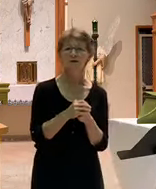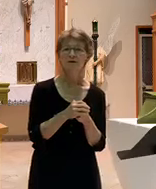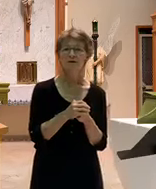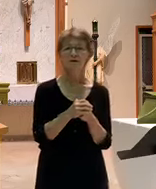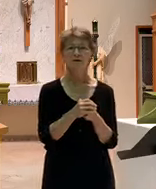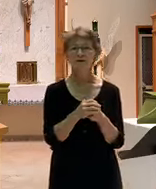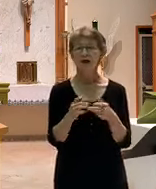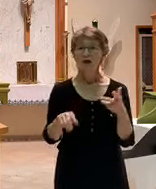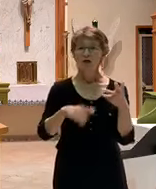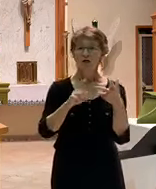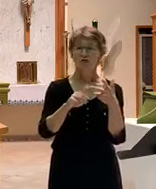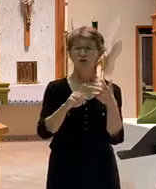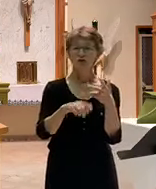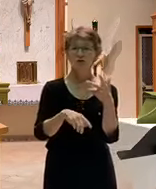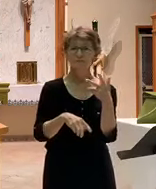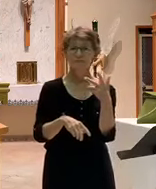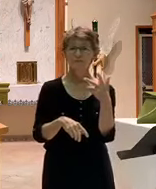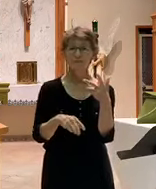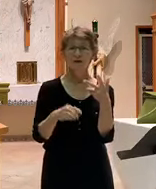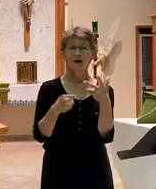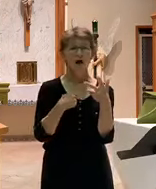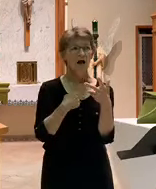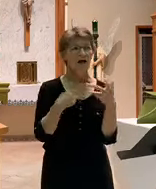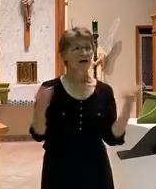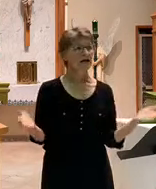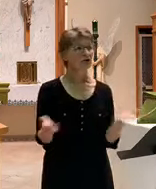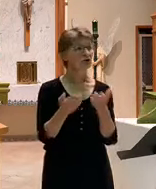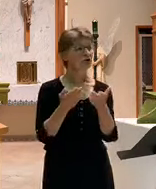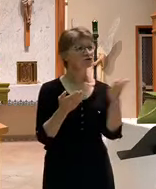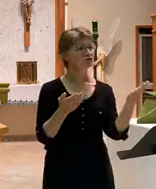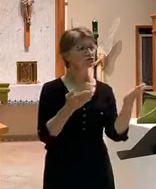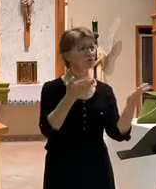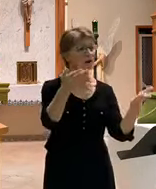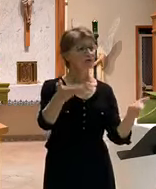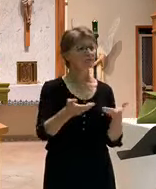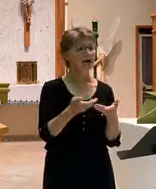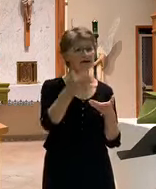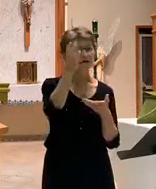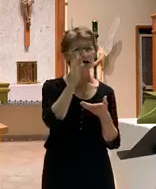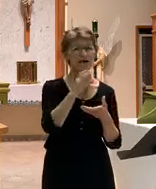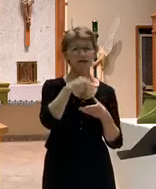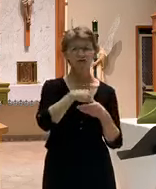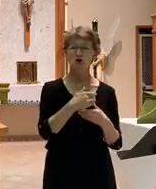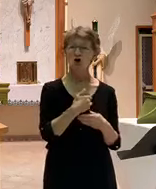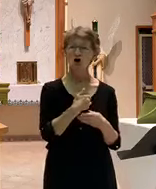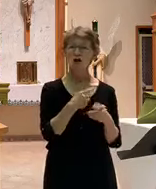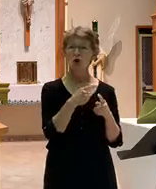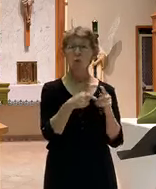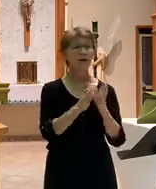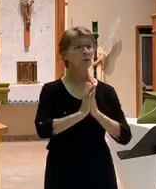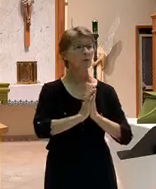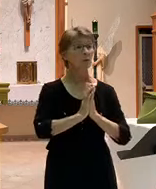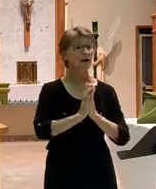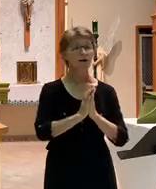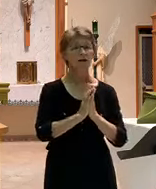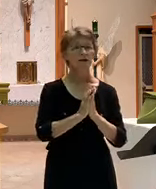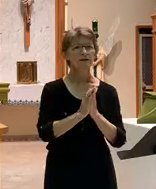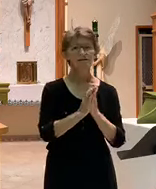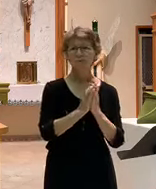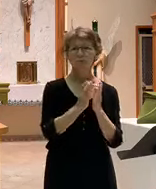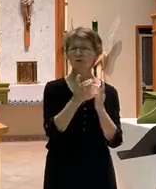And then lastly, I encourage you to invite God into your heart during your personal prayer. When you're not in this church building, but when you're